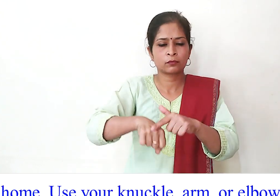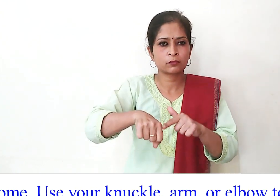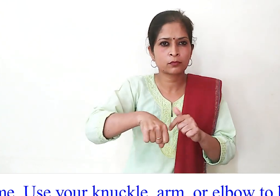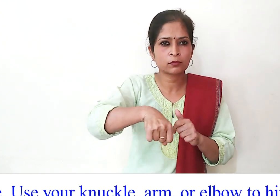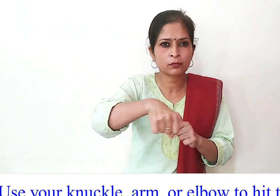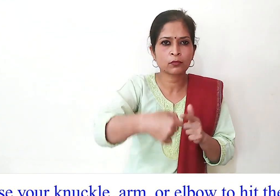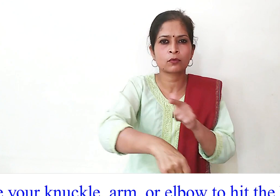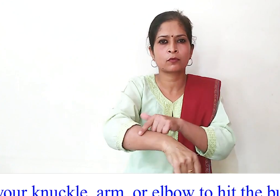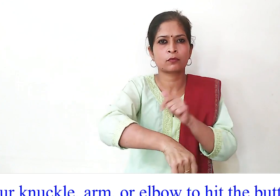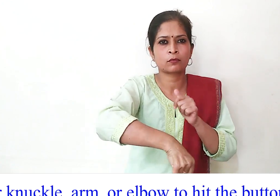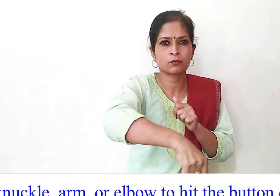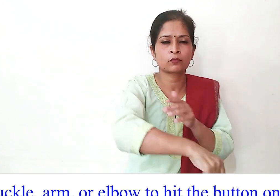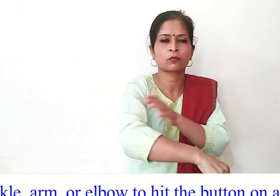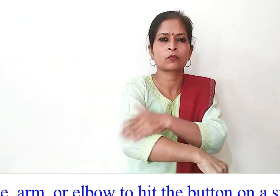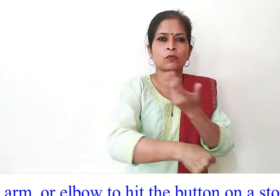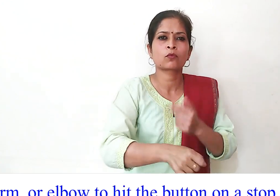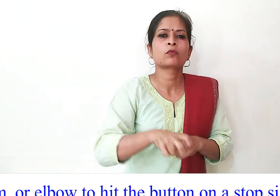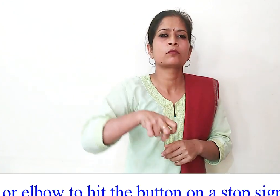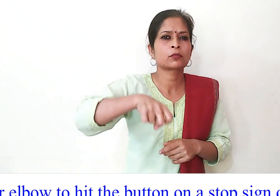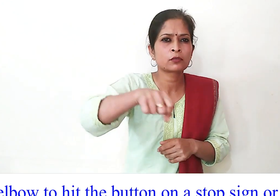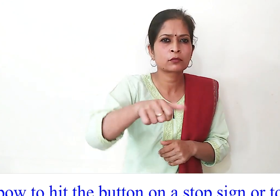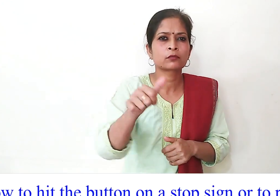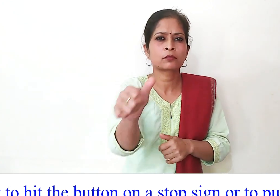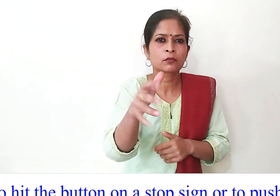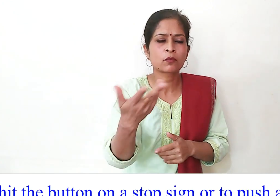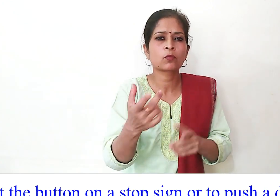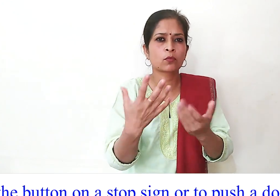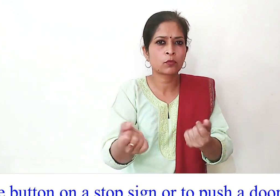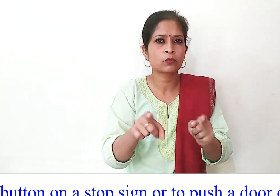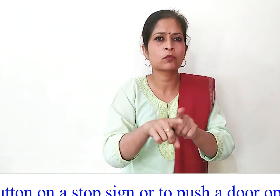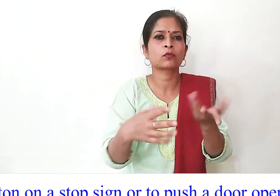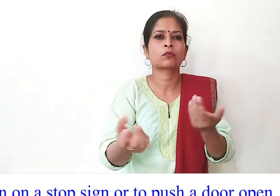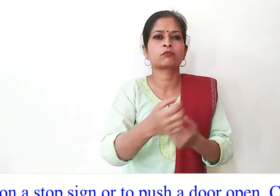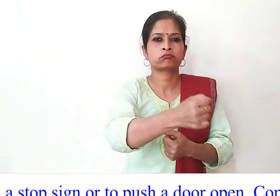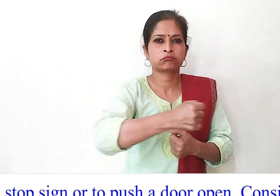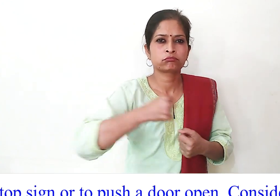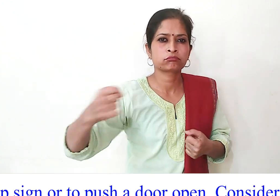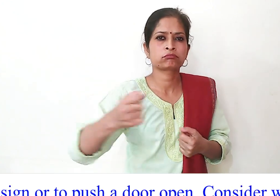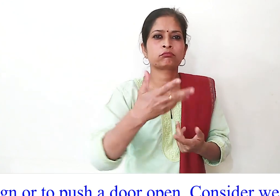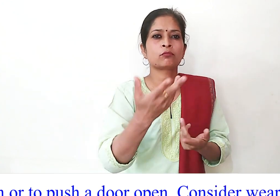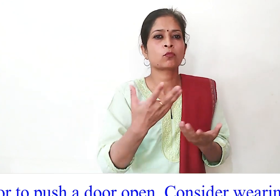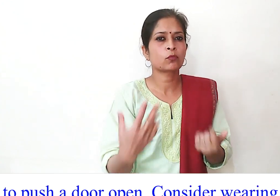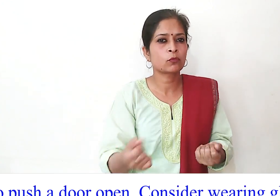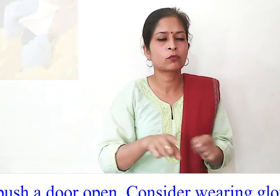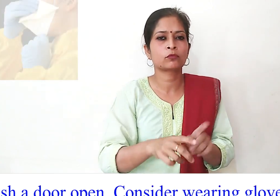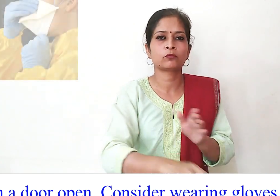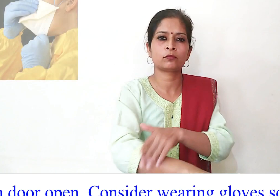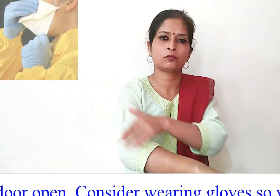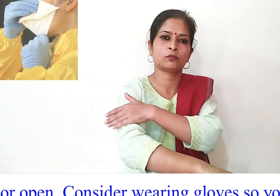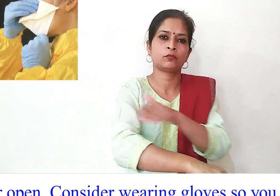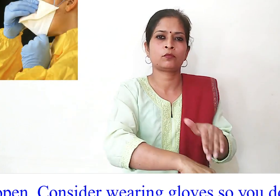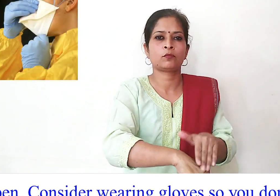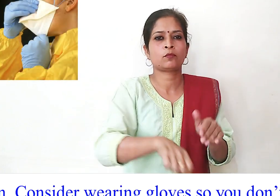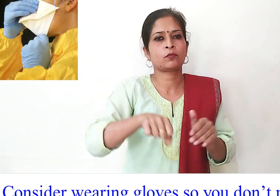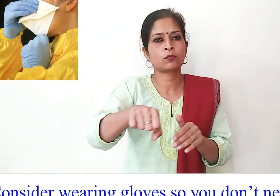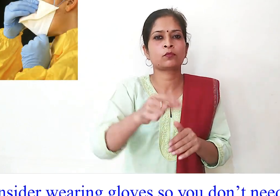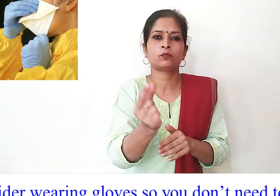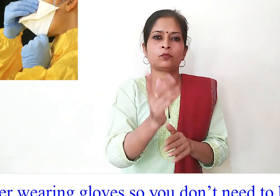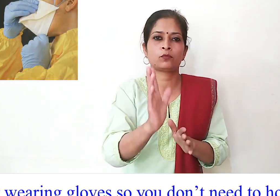or elbow to hit the button on a stop sign or to push a door open. Consider wearing gloves so you don't need to